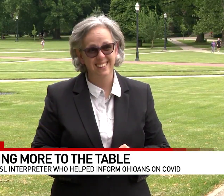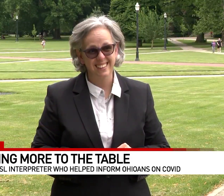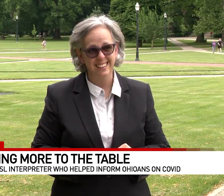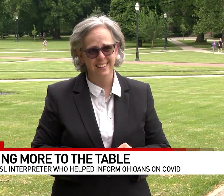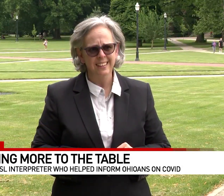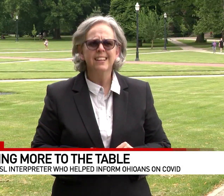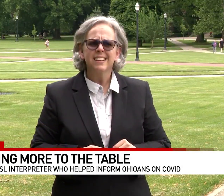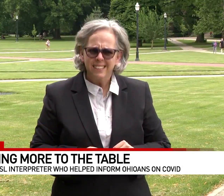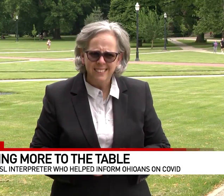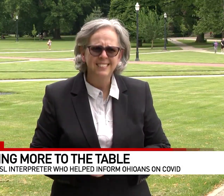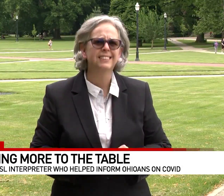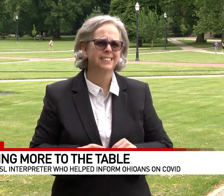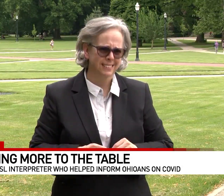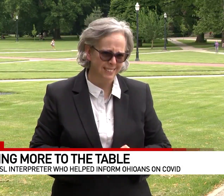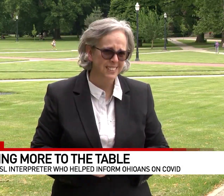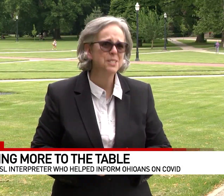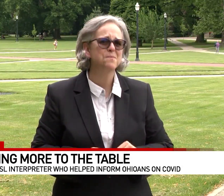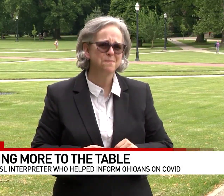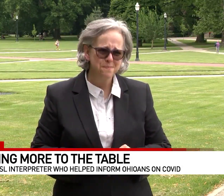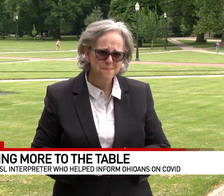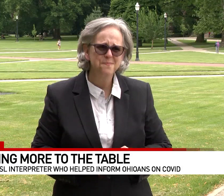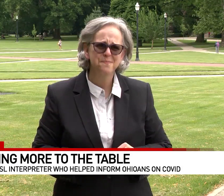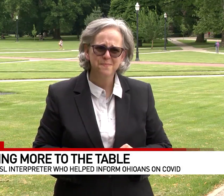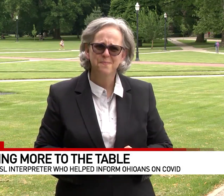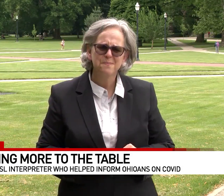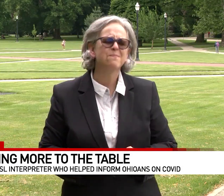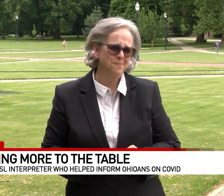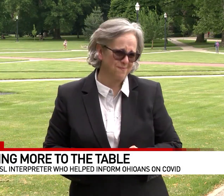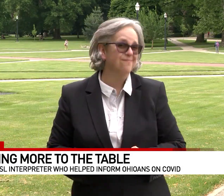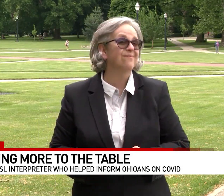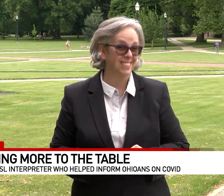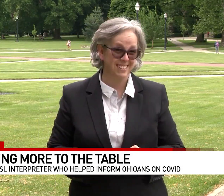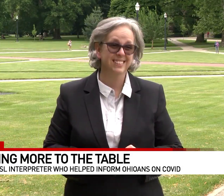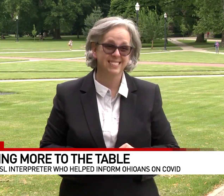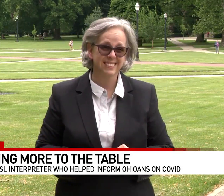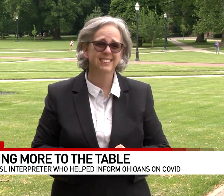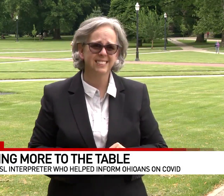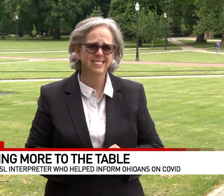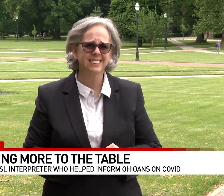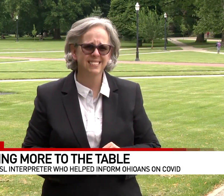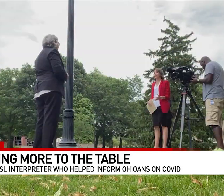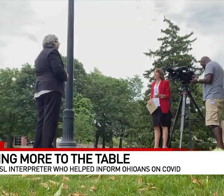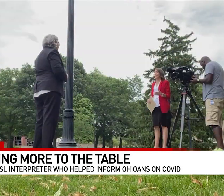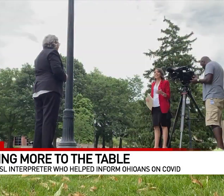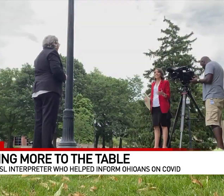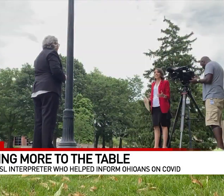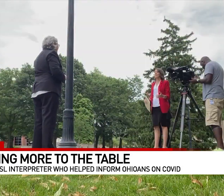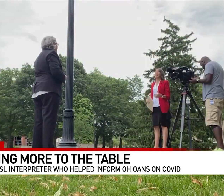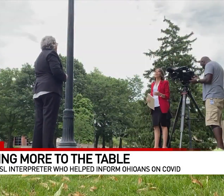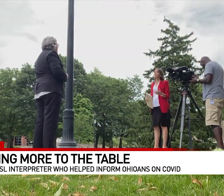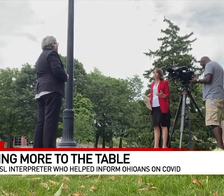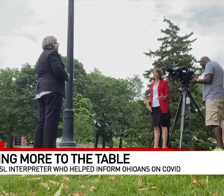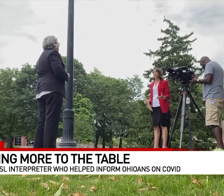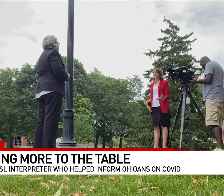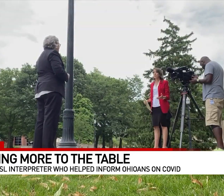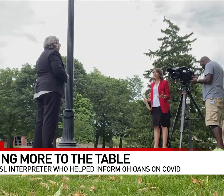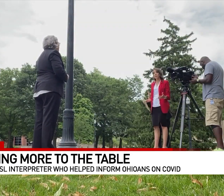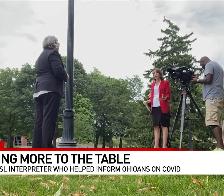you are. But expressions are part of ASL. What do you want people to know about ASL and how important expressions are to the